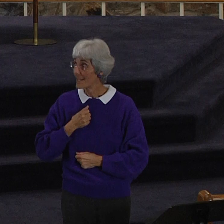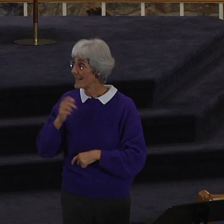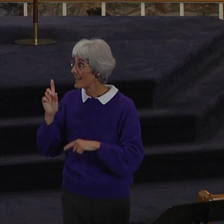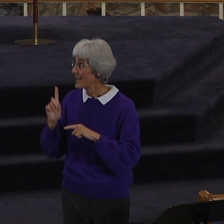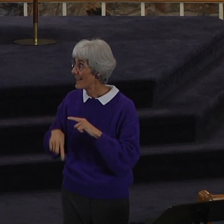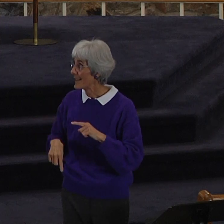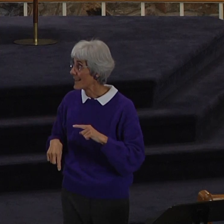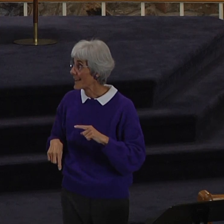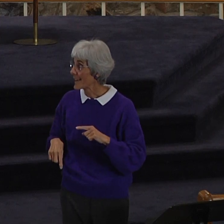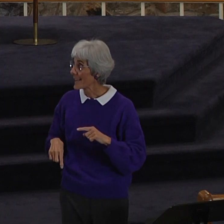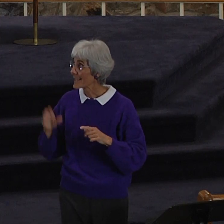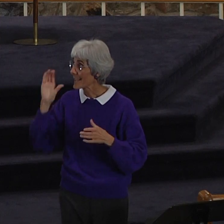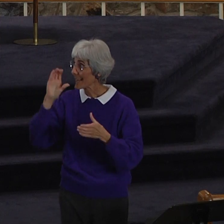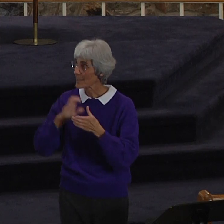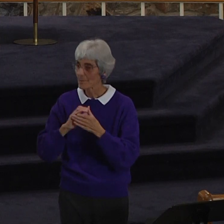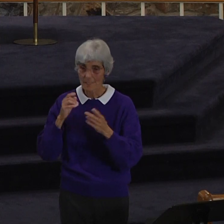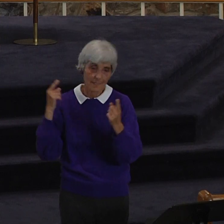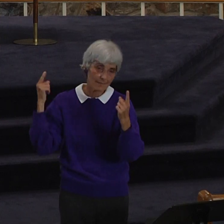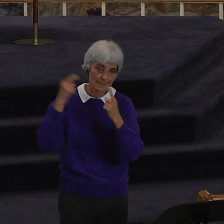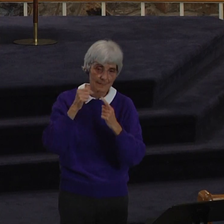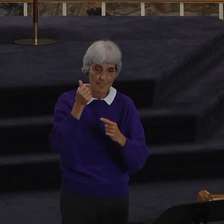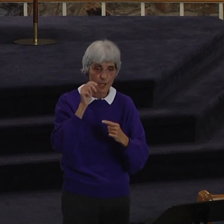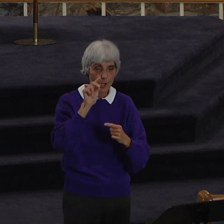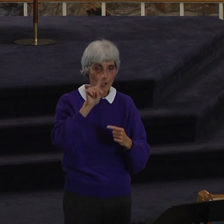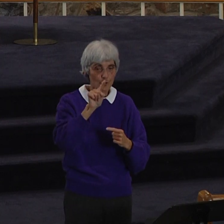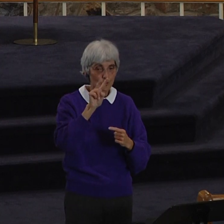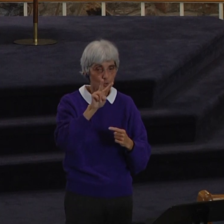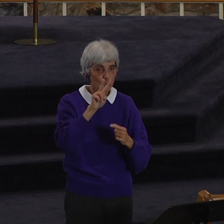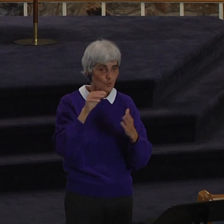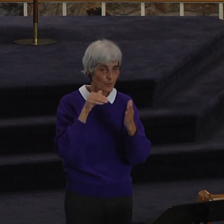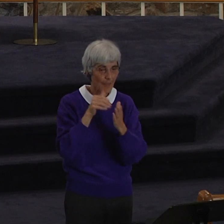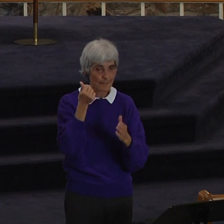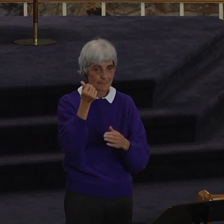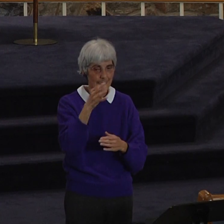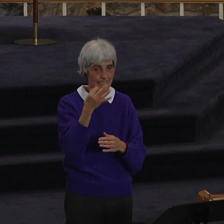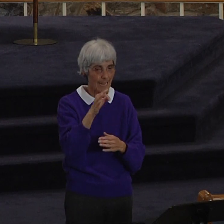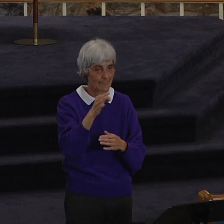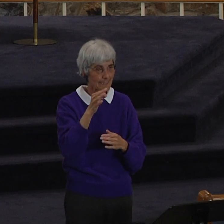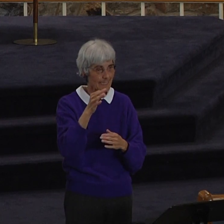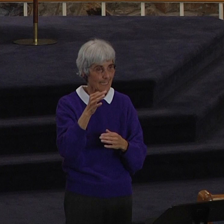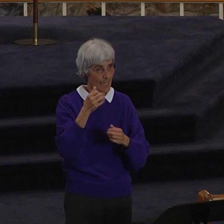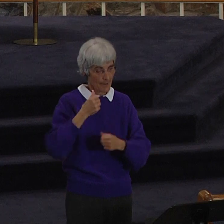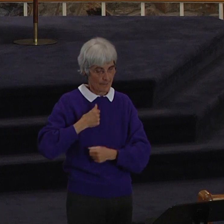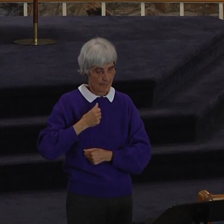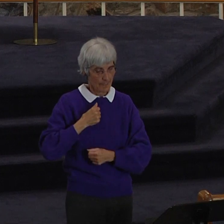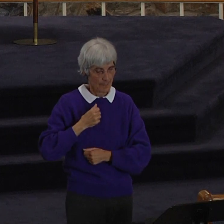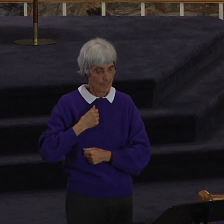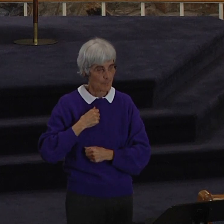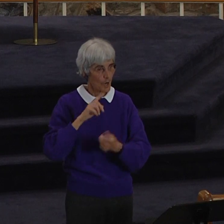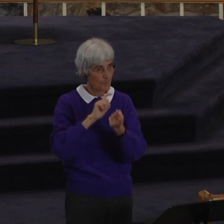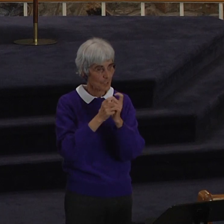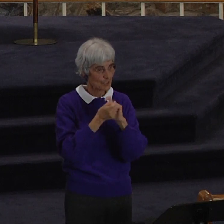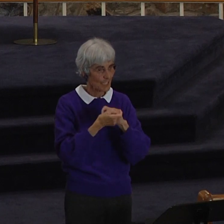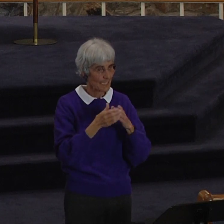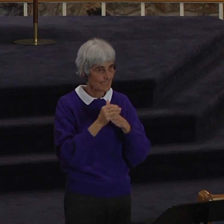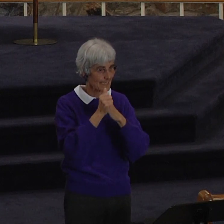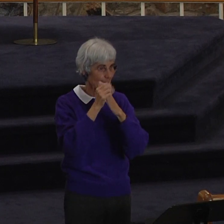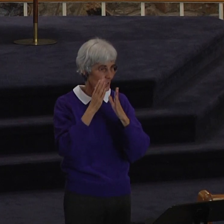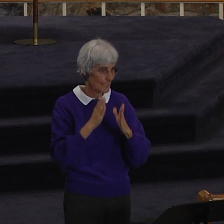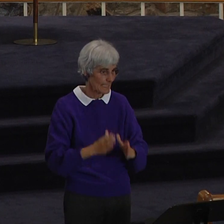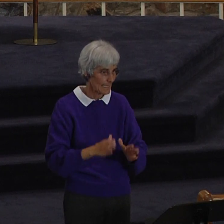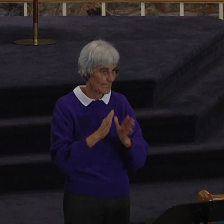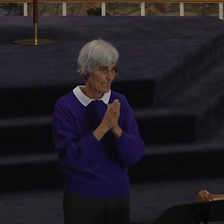it took until 2019, but in 2019, the Army updated their